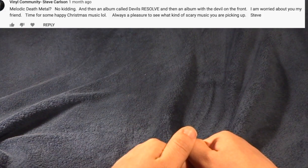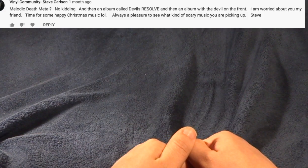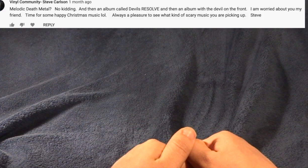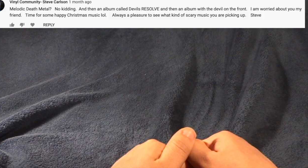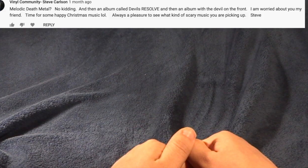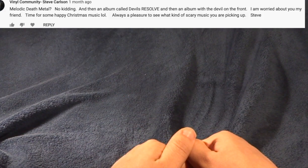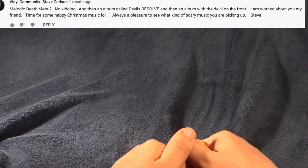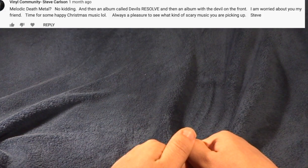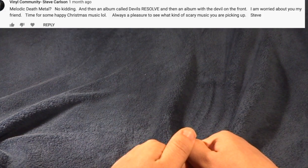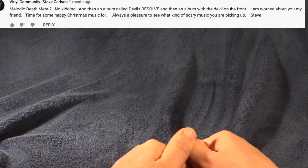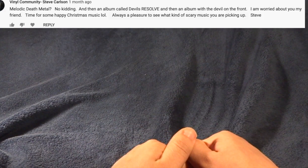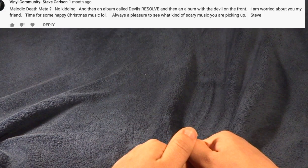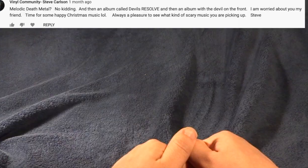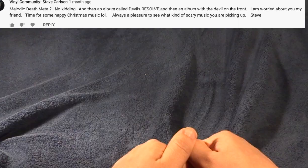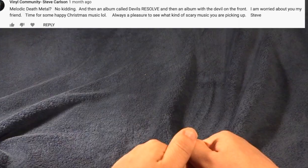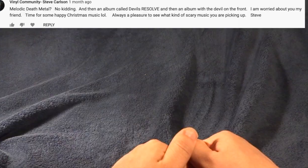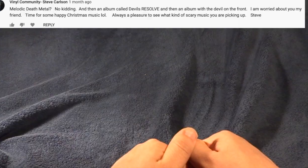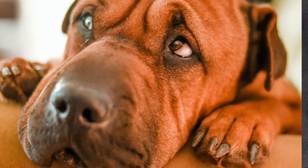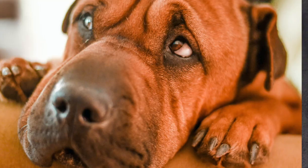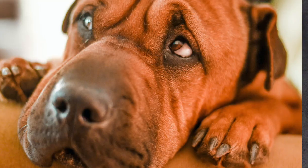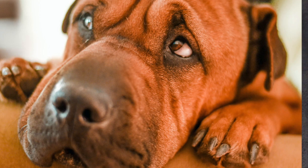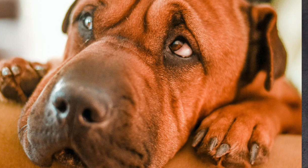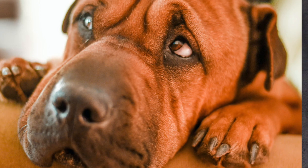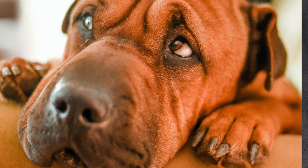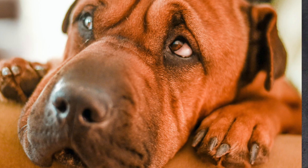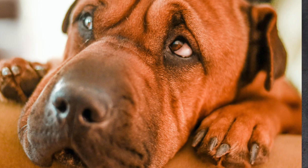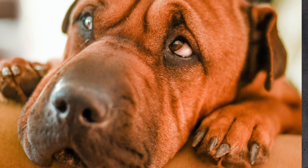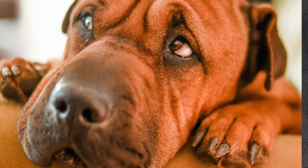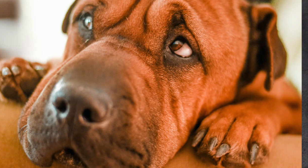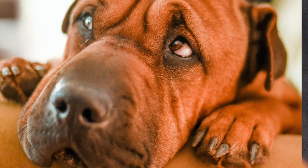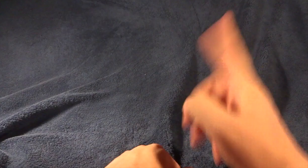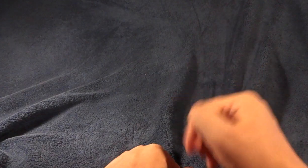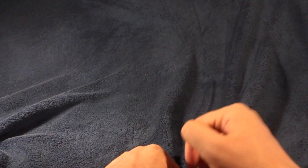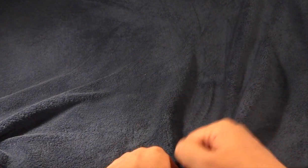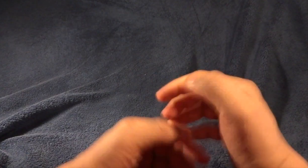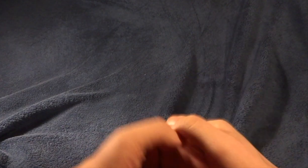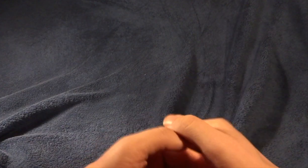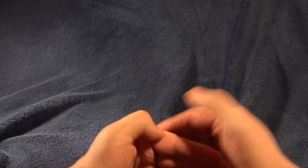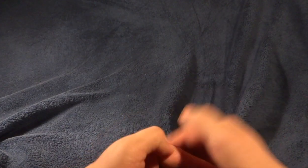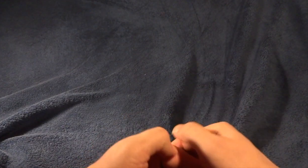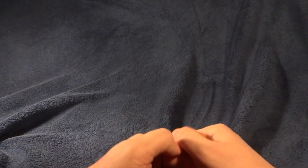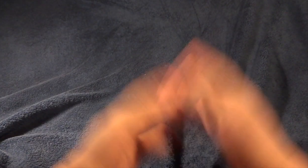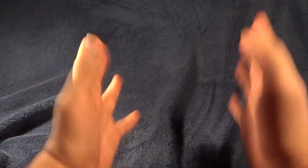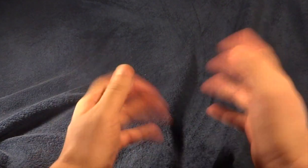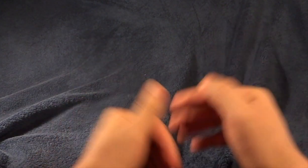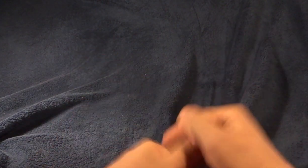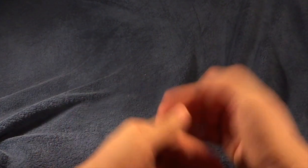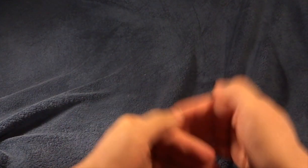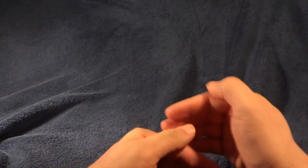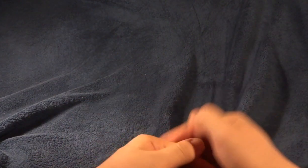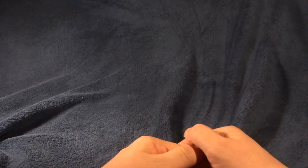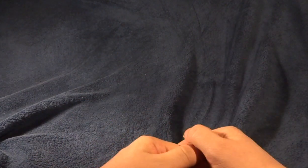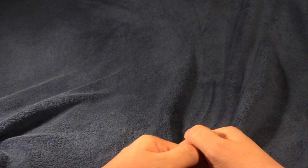music again, and I didn't saw any happy music. That's kind of comments. I like commenting.